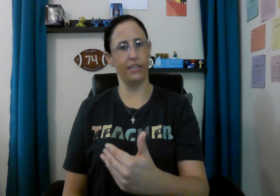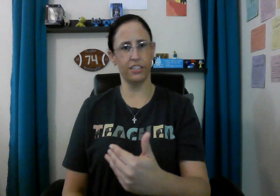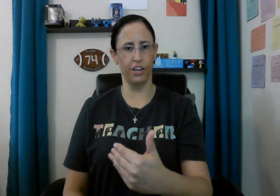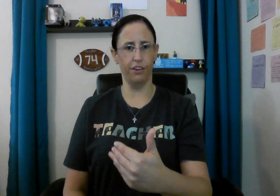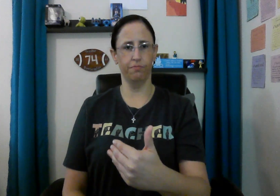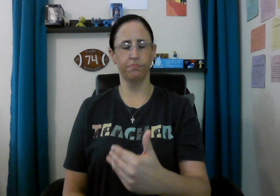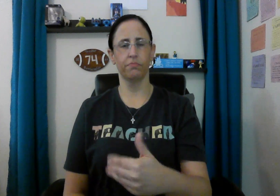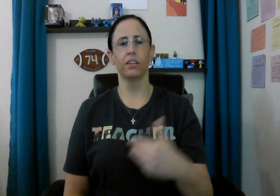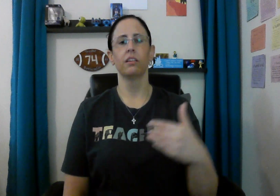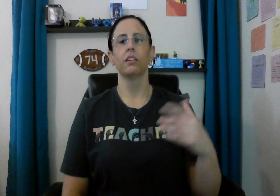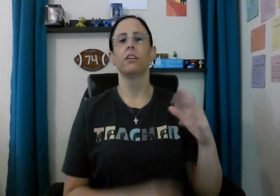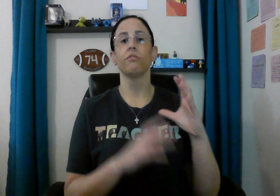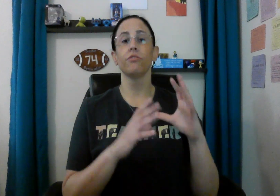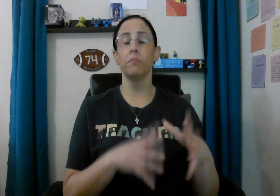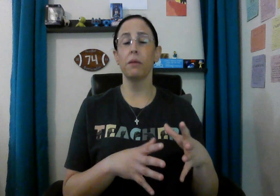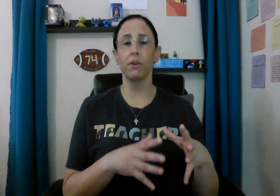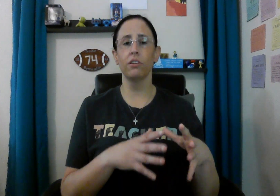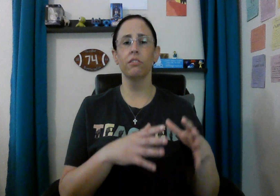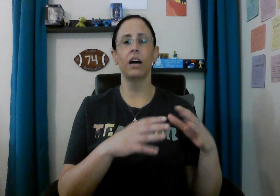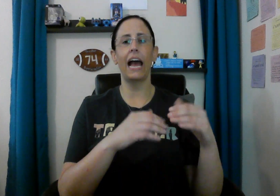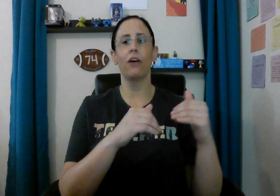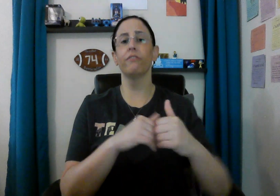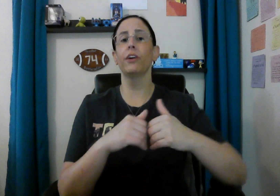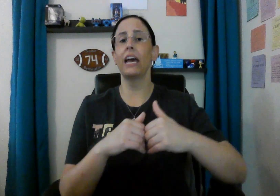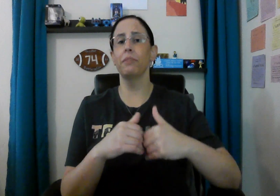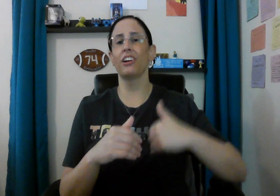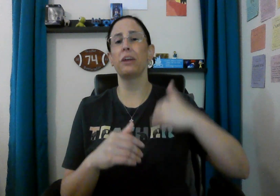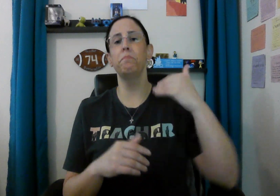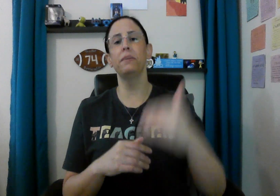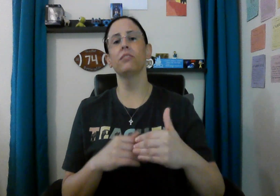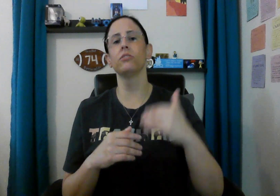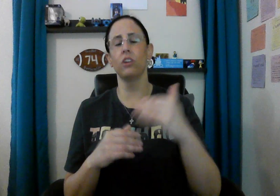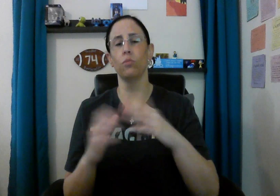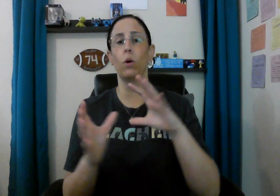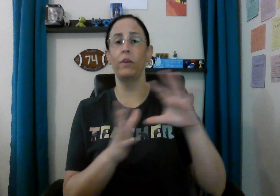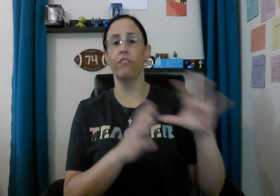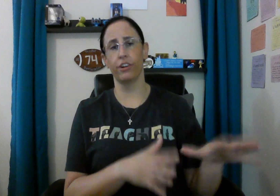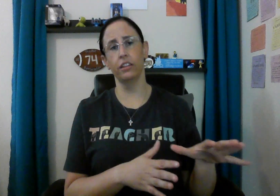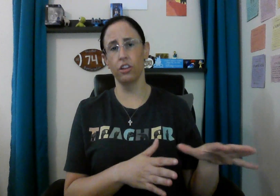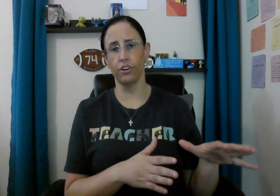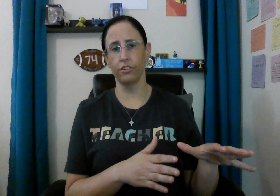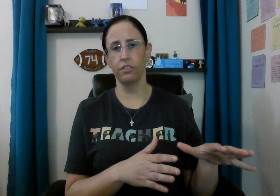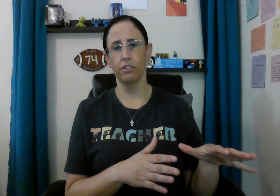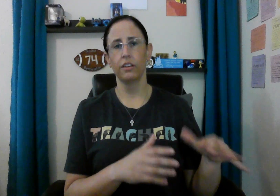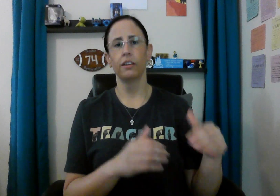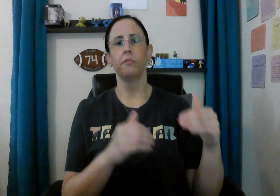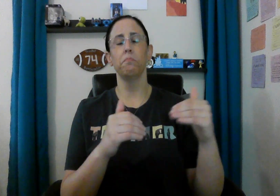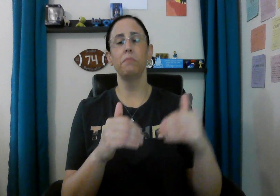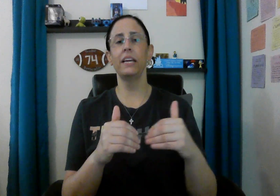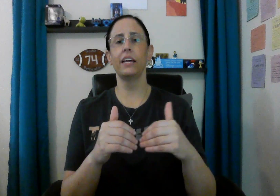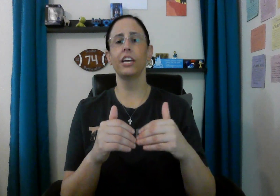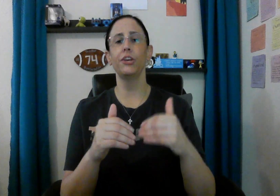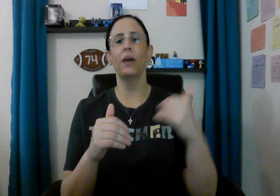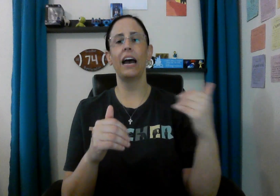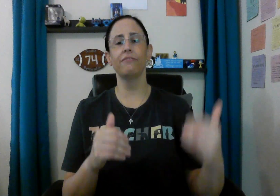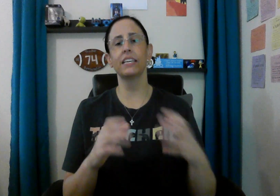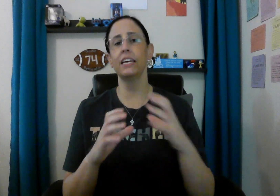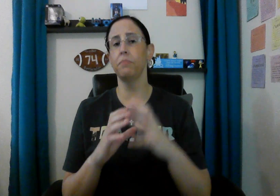need to know. Remember, our vocabulary builds on what we've already learned, meaning you have to keep up